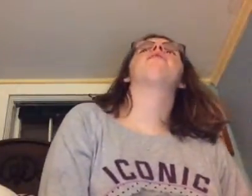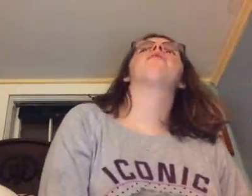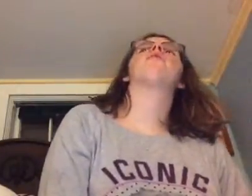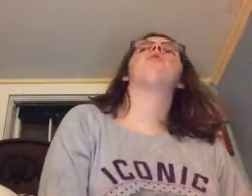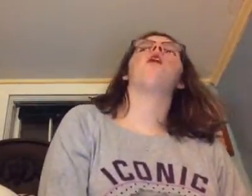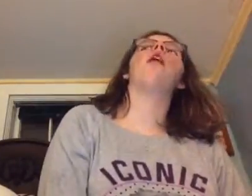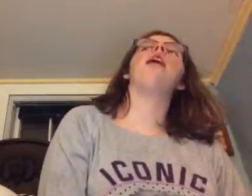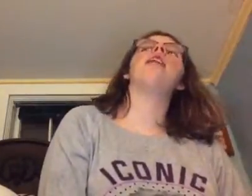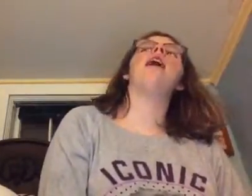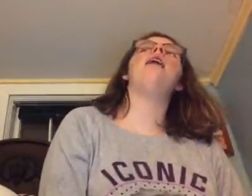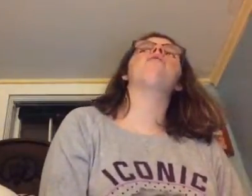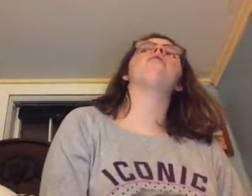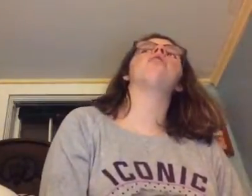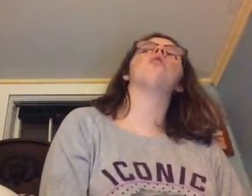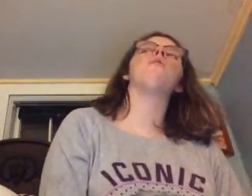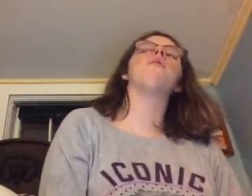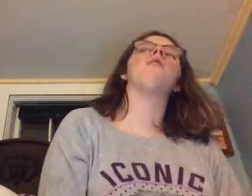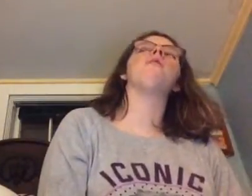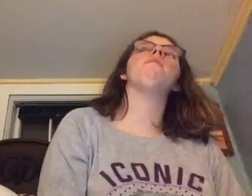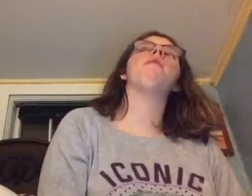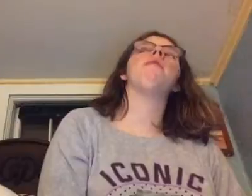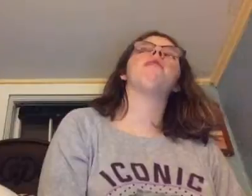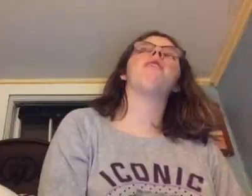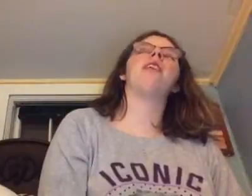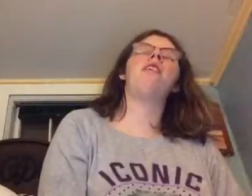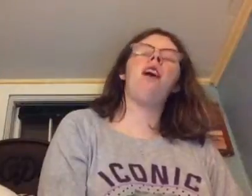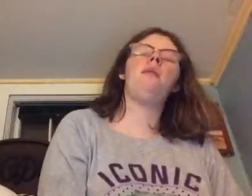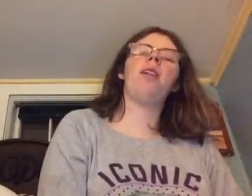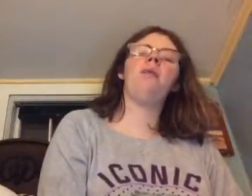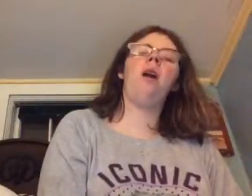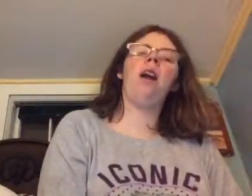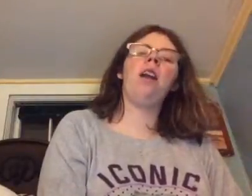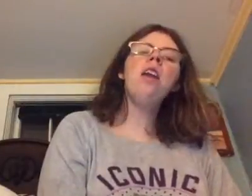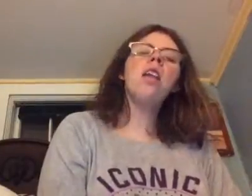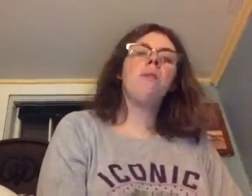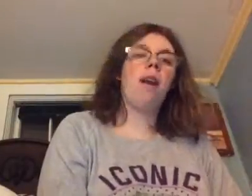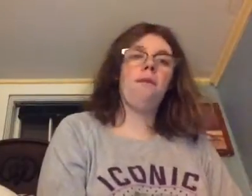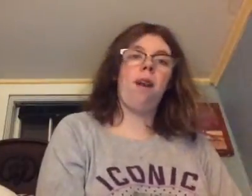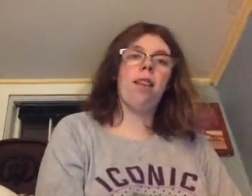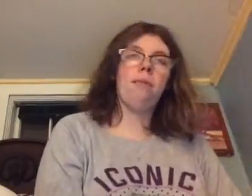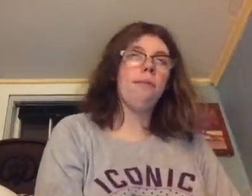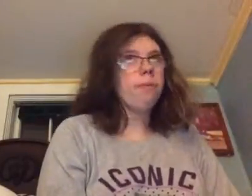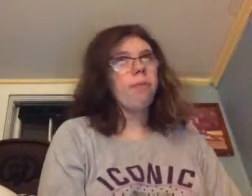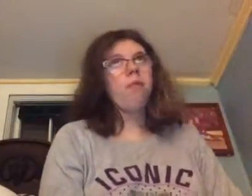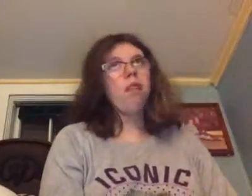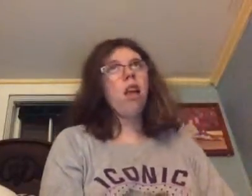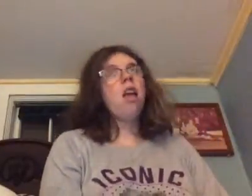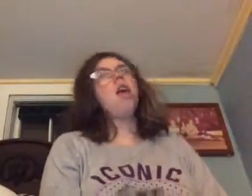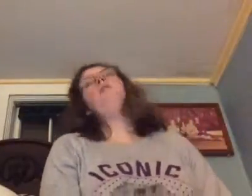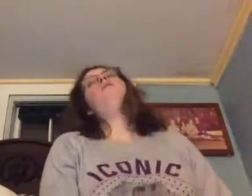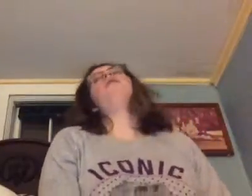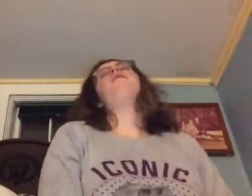with this girl, and I was really determined for her to be my best friend, and I tried way too hard to become friends. But we